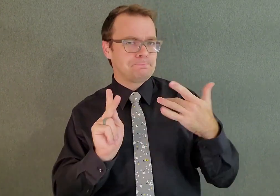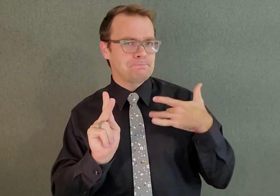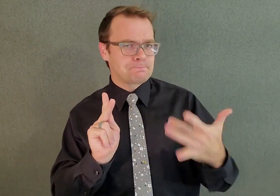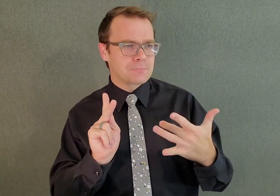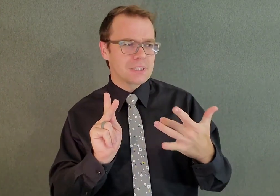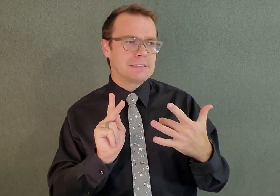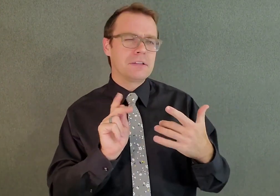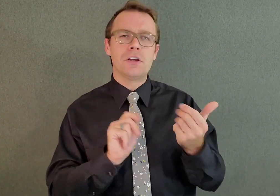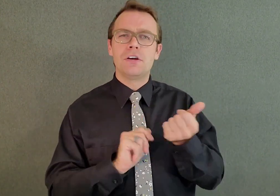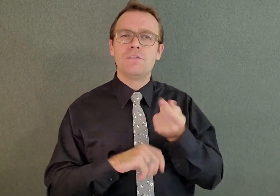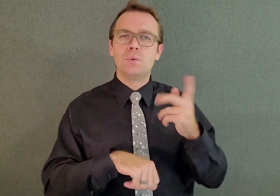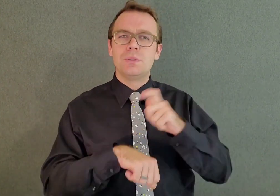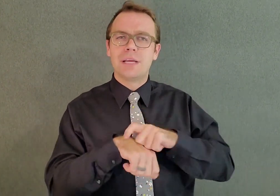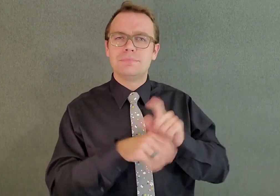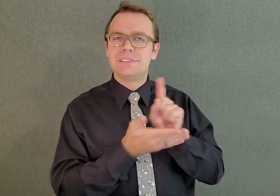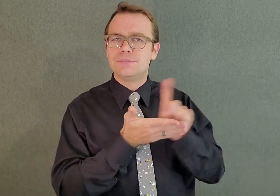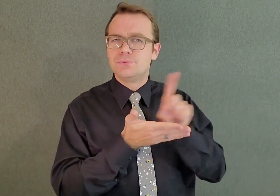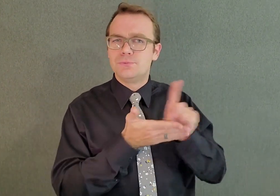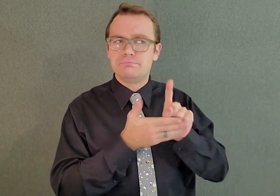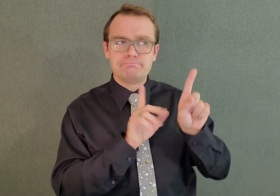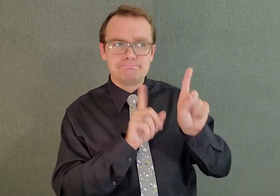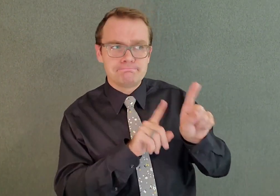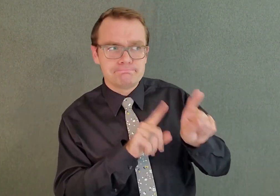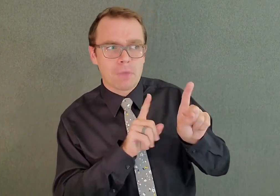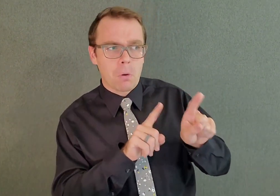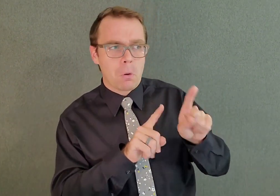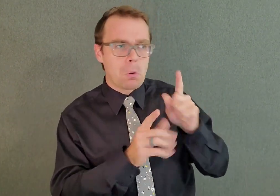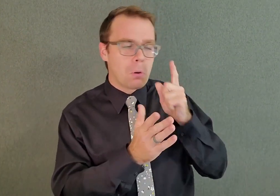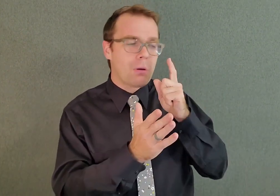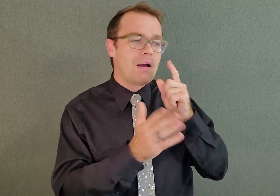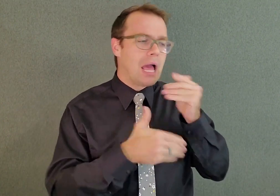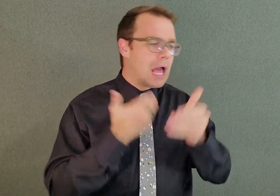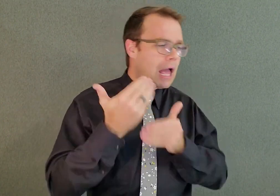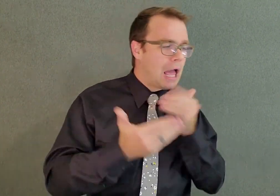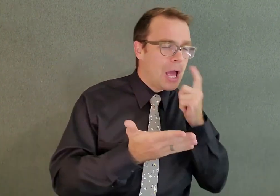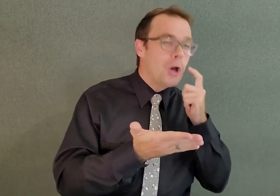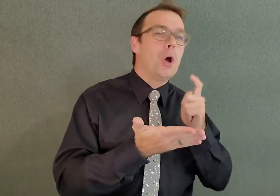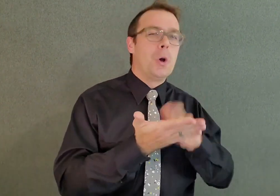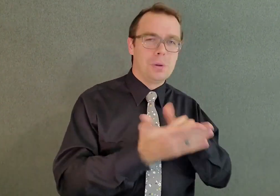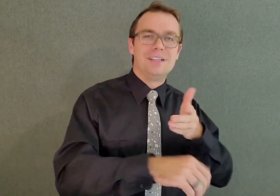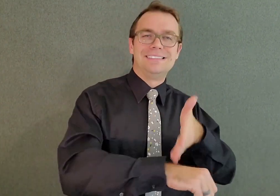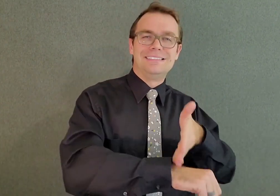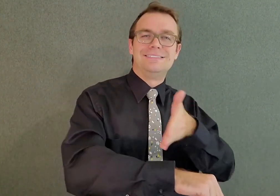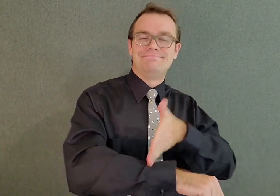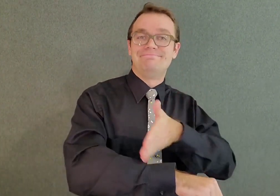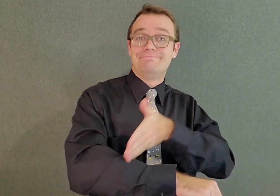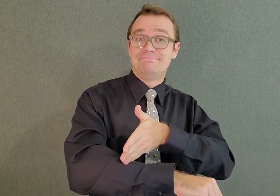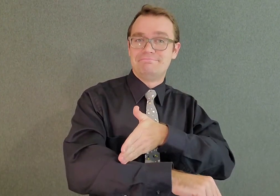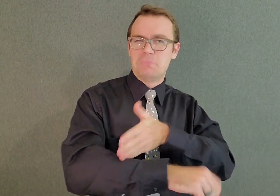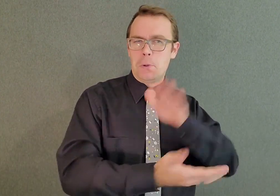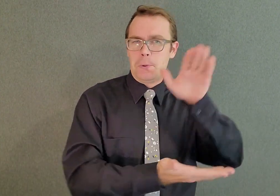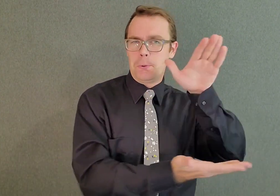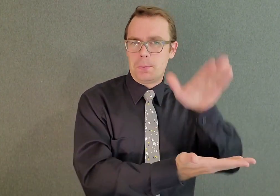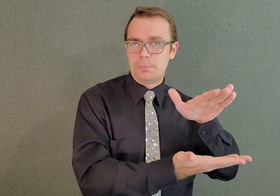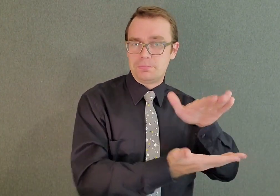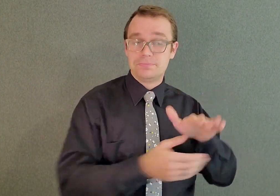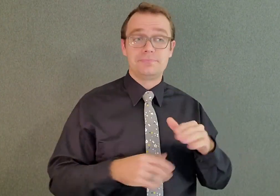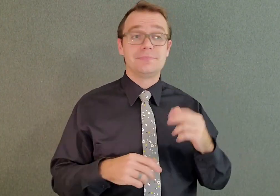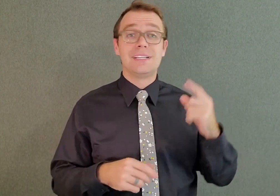start receiving care multiple times a week until progress exams show signs of improvement. Spinal exercises